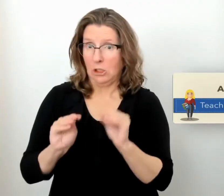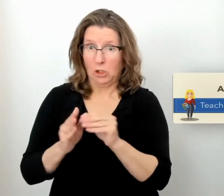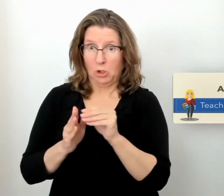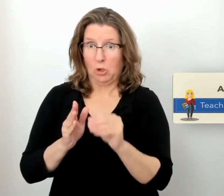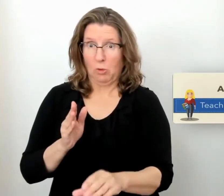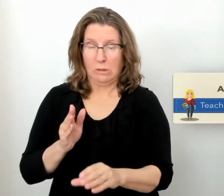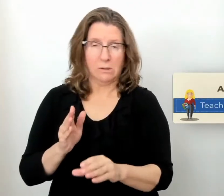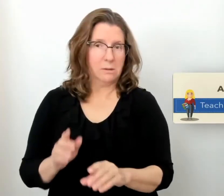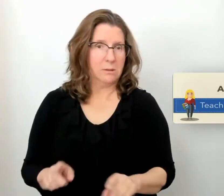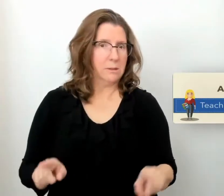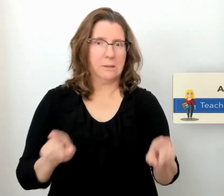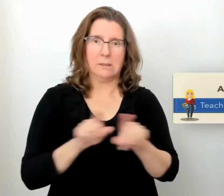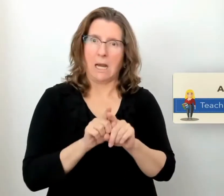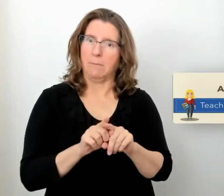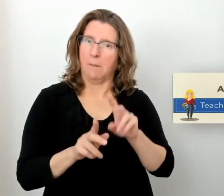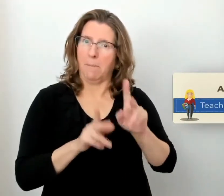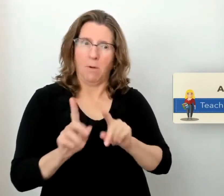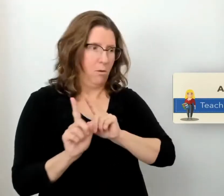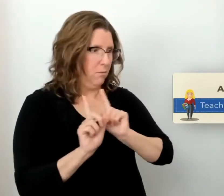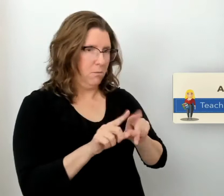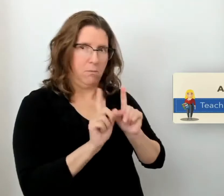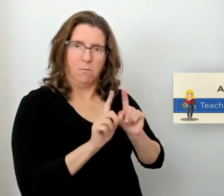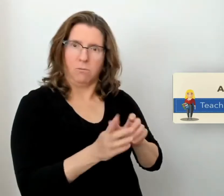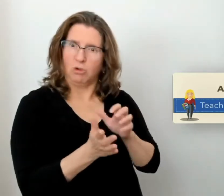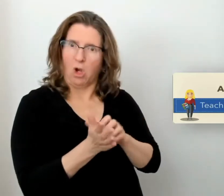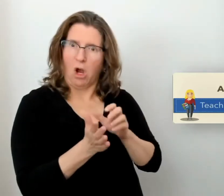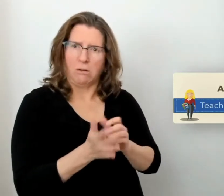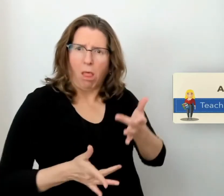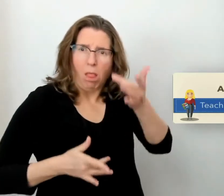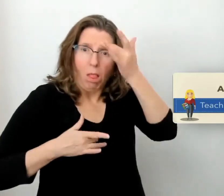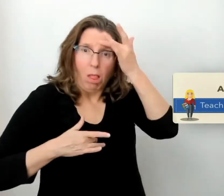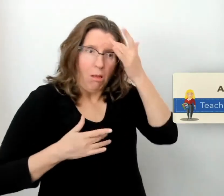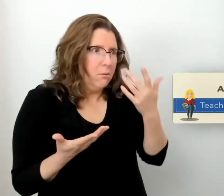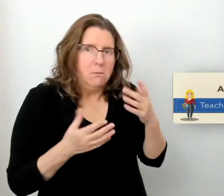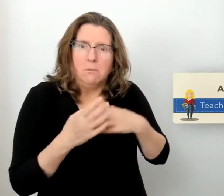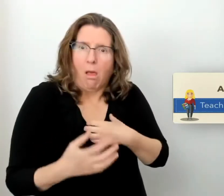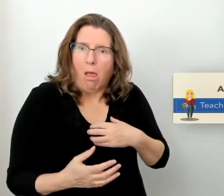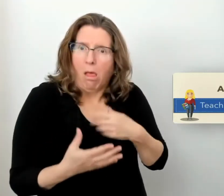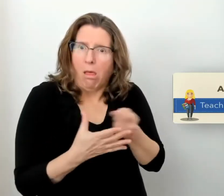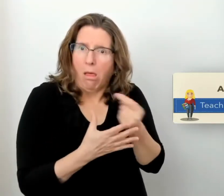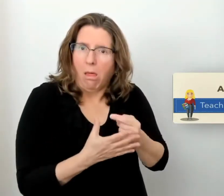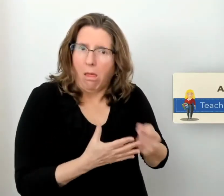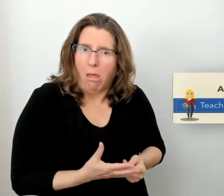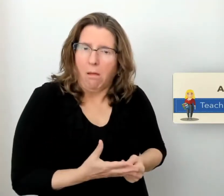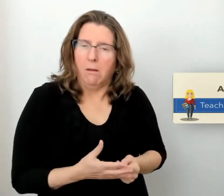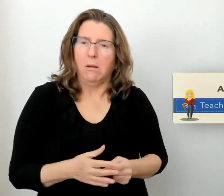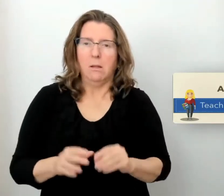Teaching can be thought along the same lines as doctoring. Each patient that presents themselves will have different